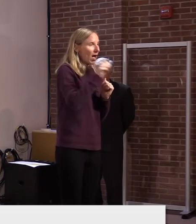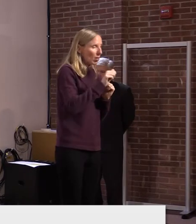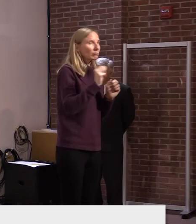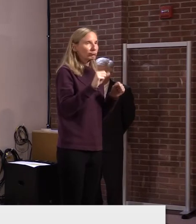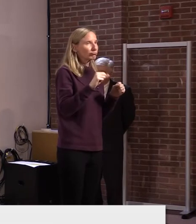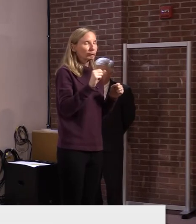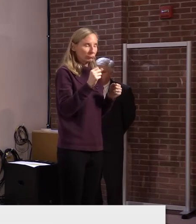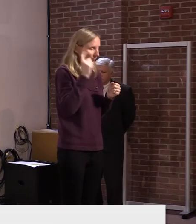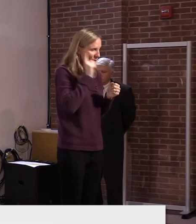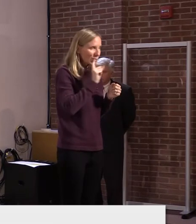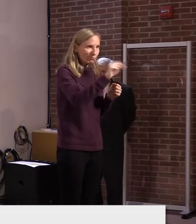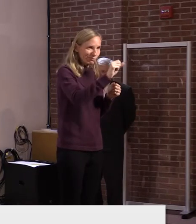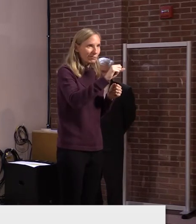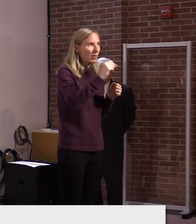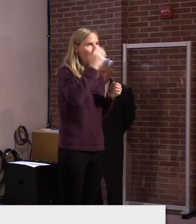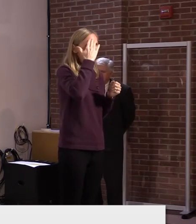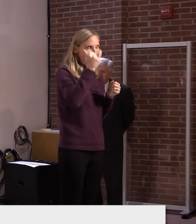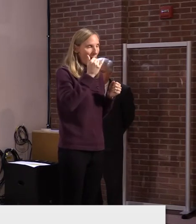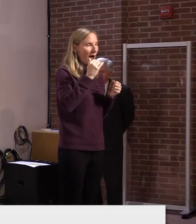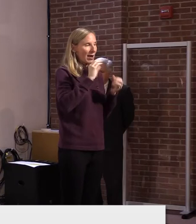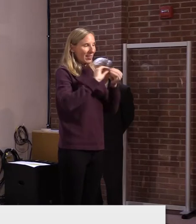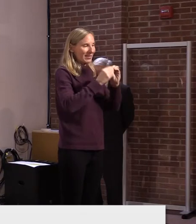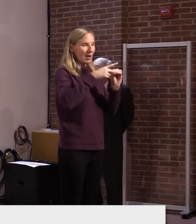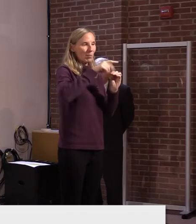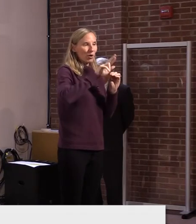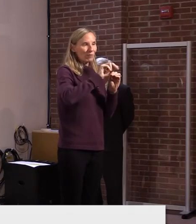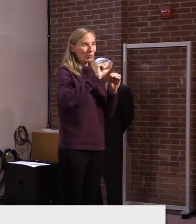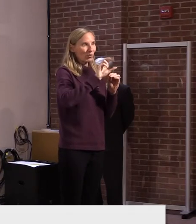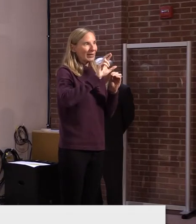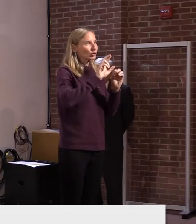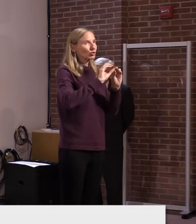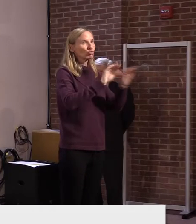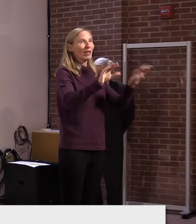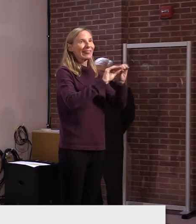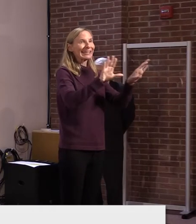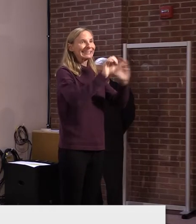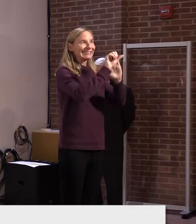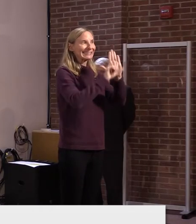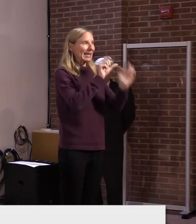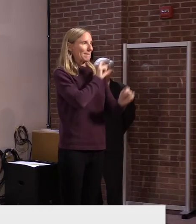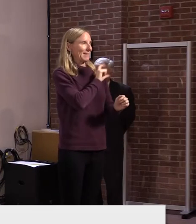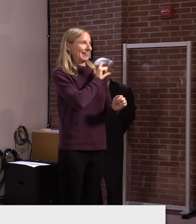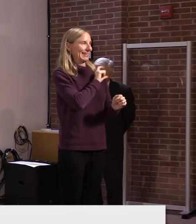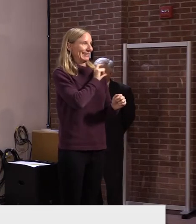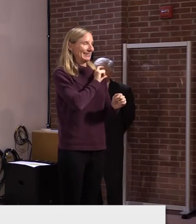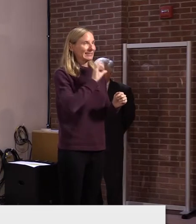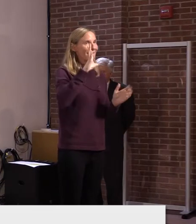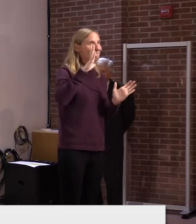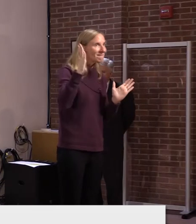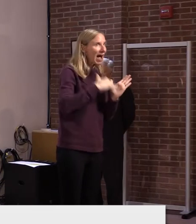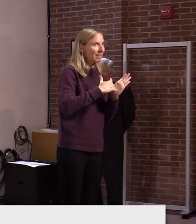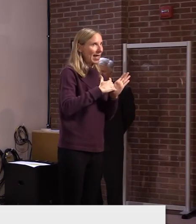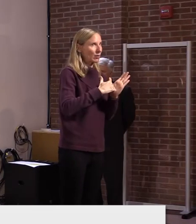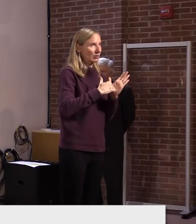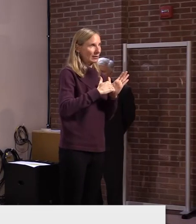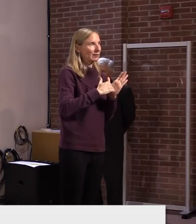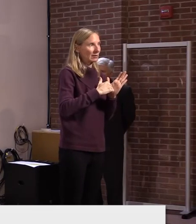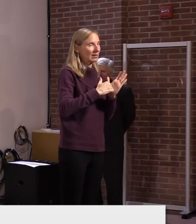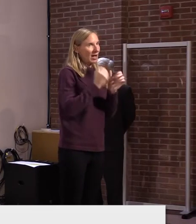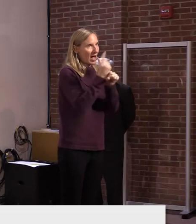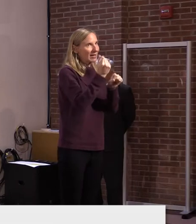are, in large part because the number of press releases state police do on an annual basis is in the 5,000 range. So there